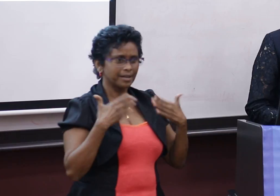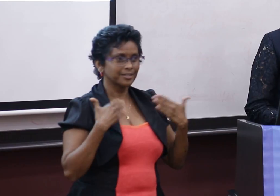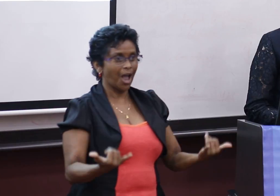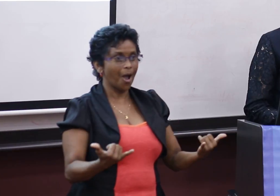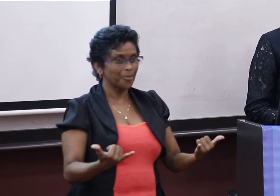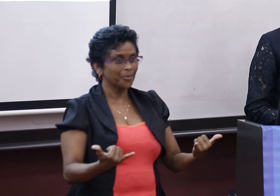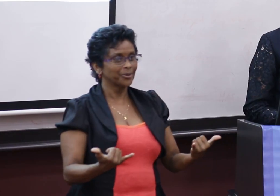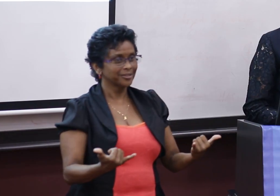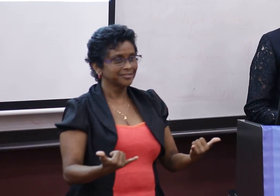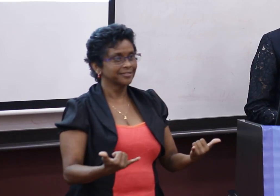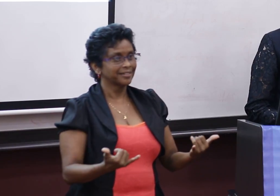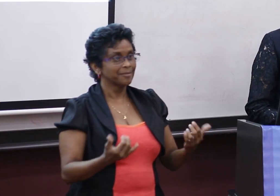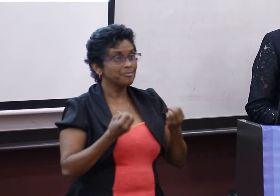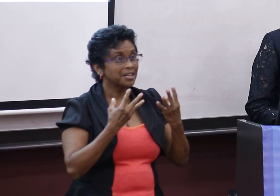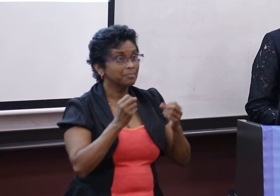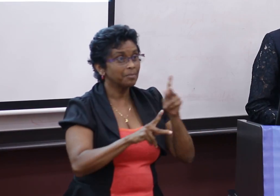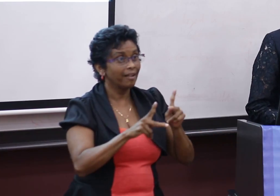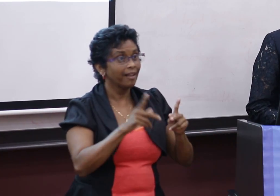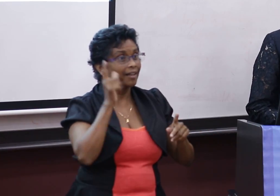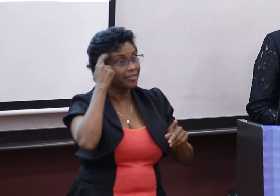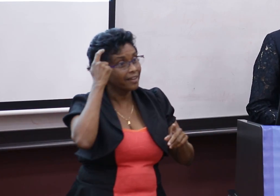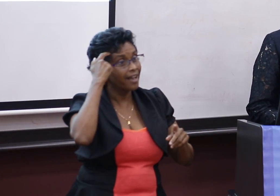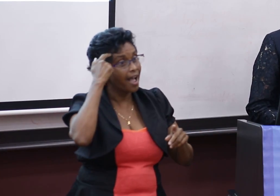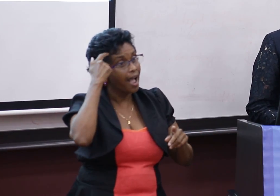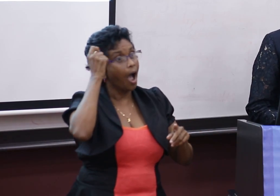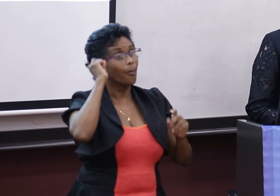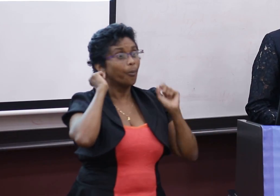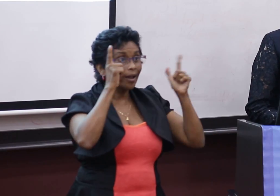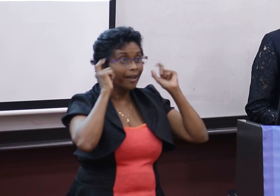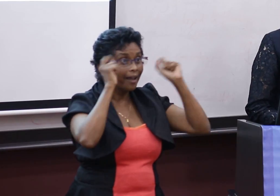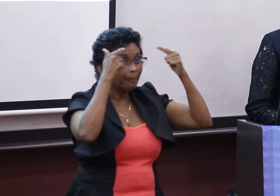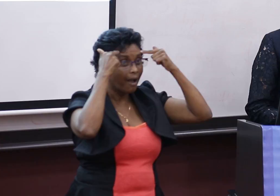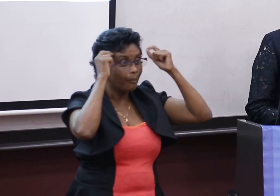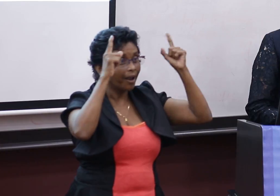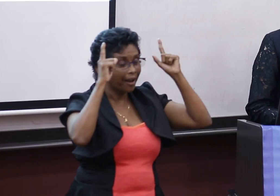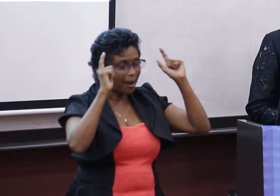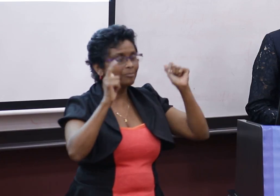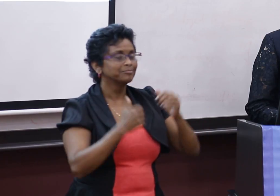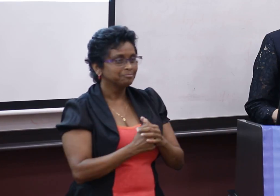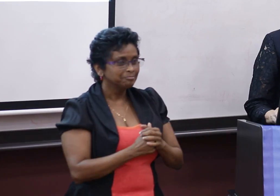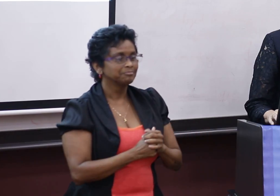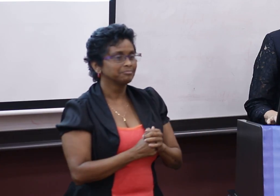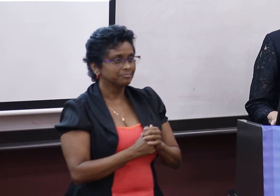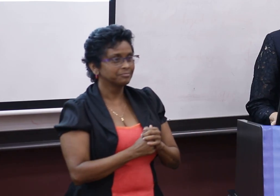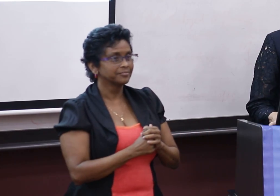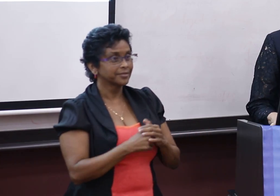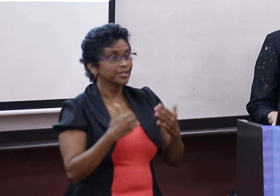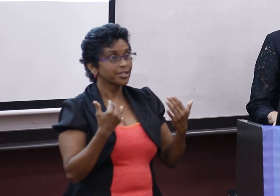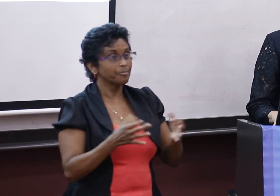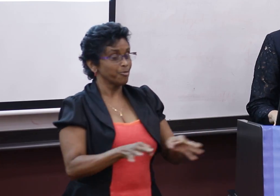bringing about much needed awareness in all sectors of society, and this is crucial for the implementation of